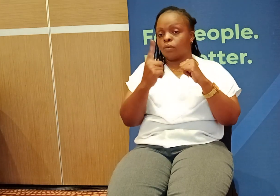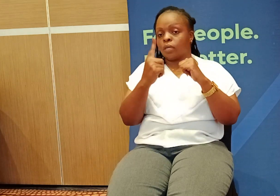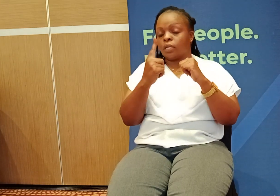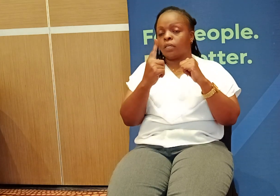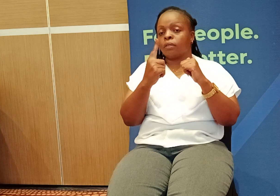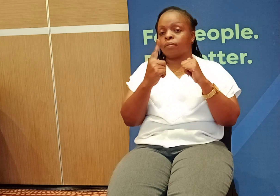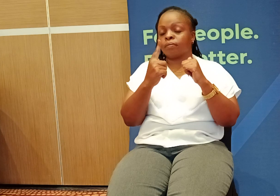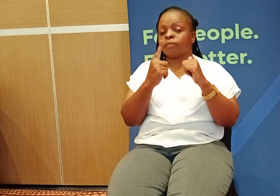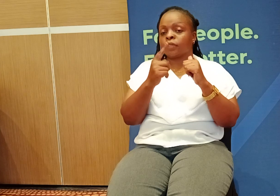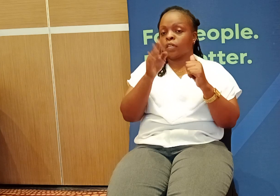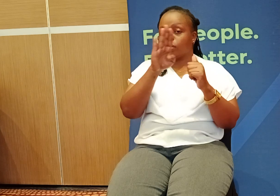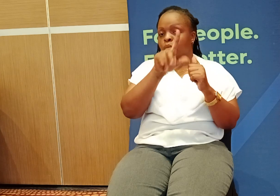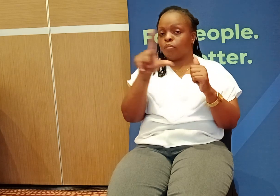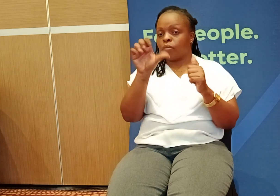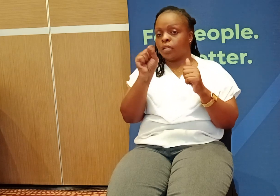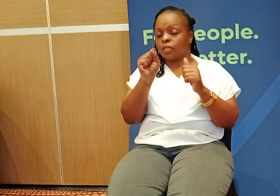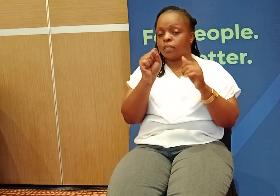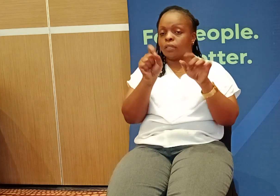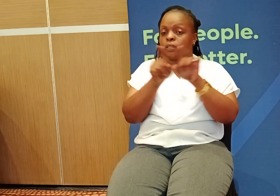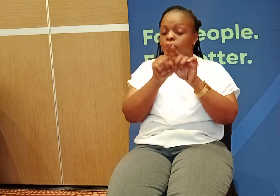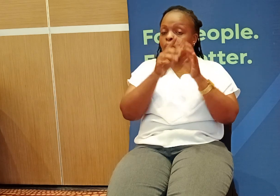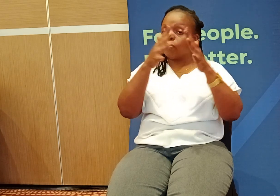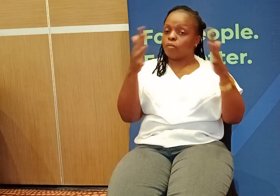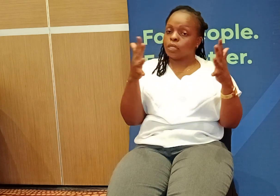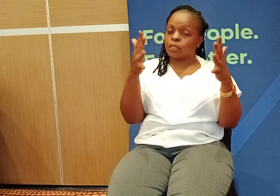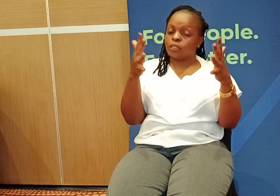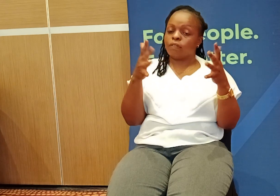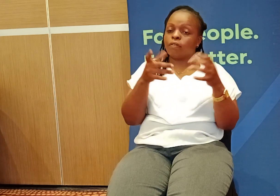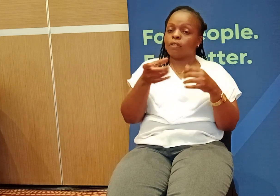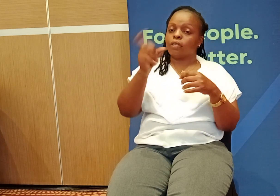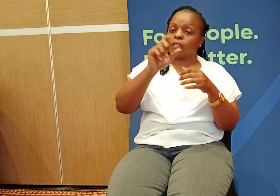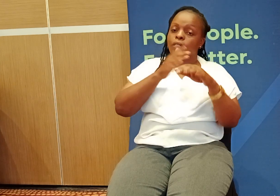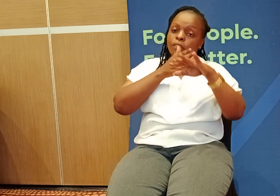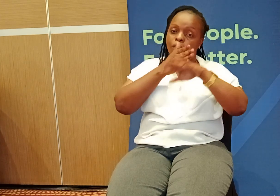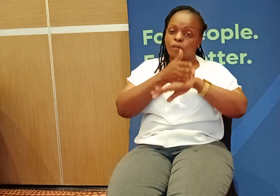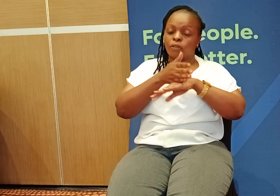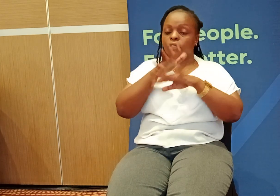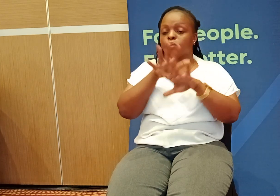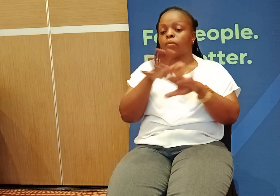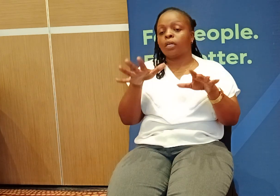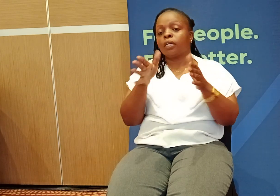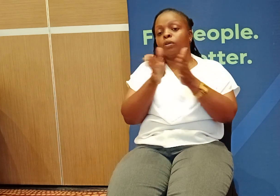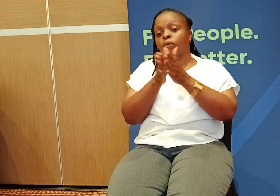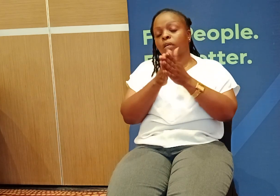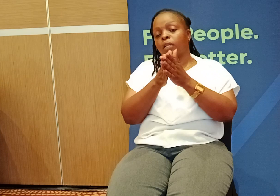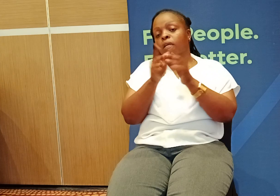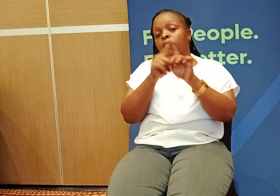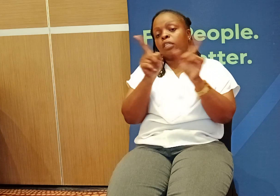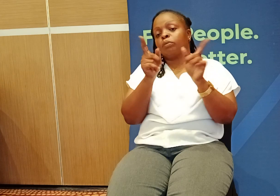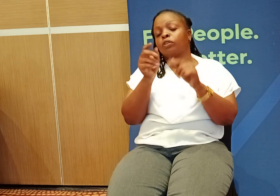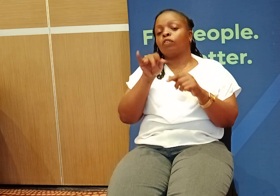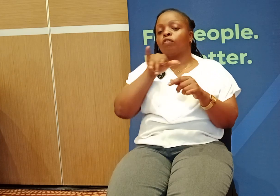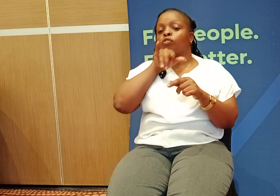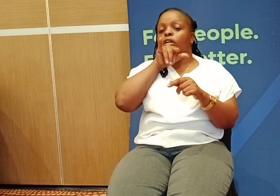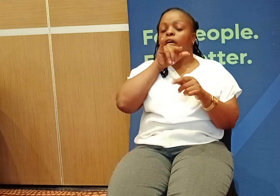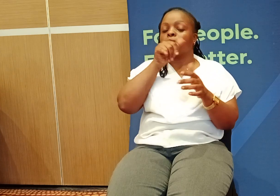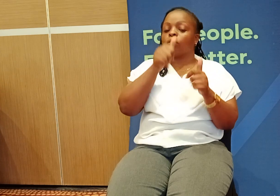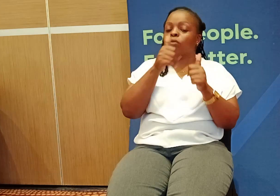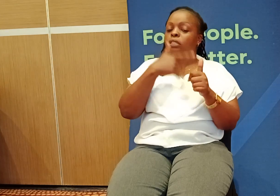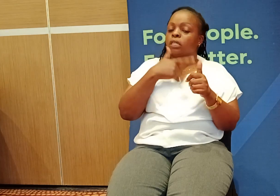T-bills, the massive increases across our markets, with the exception of Uganda that had a decline, and the